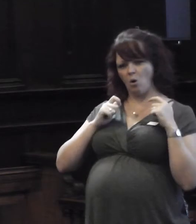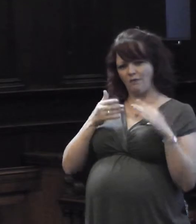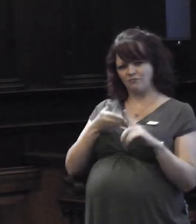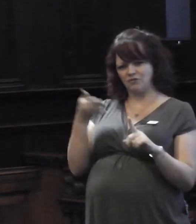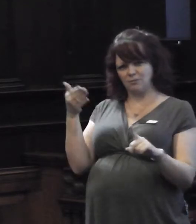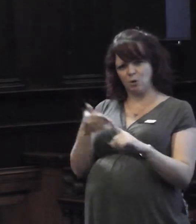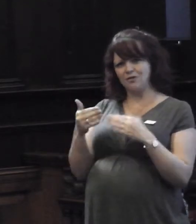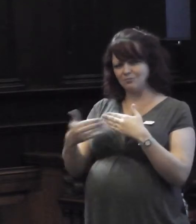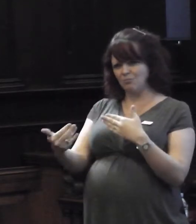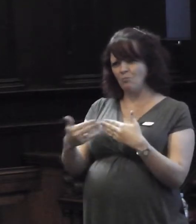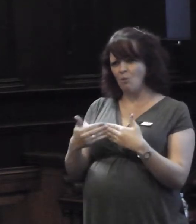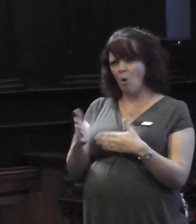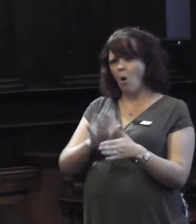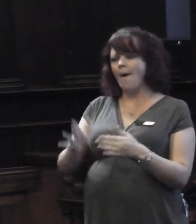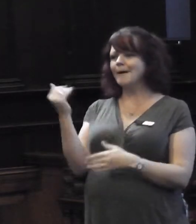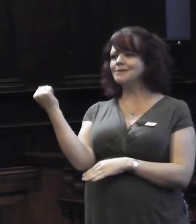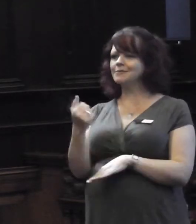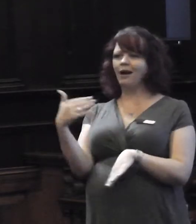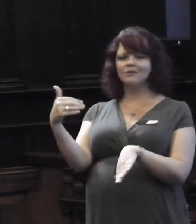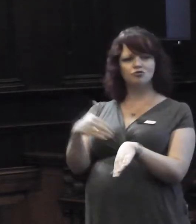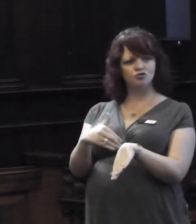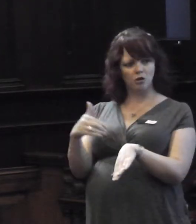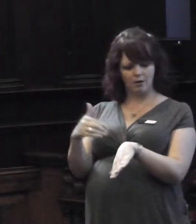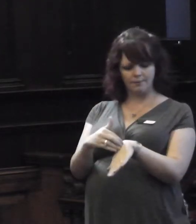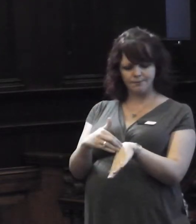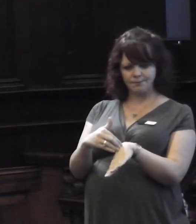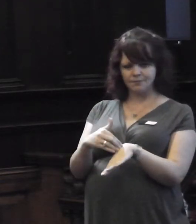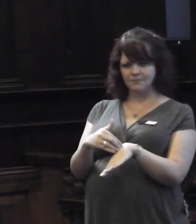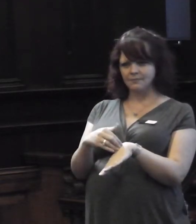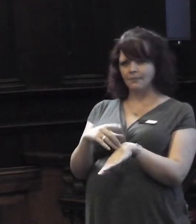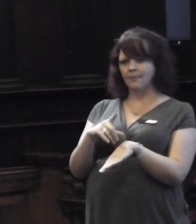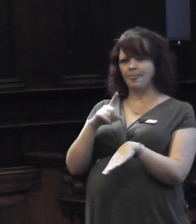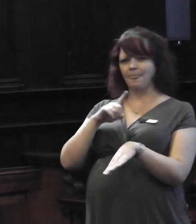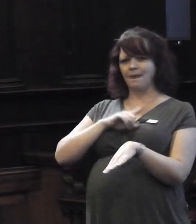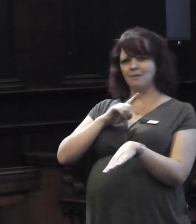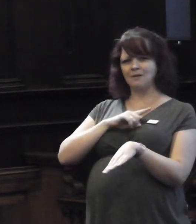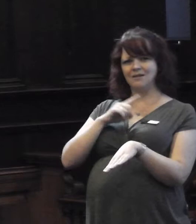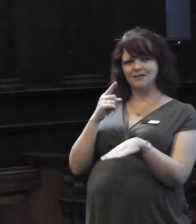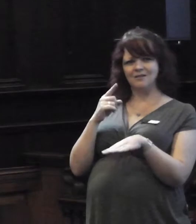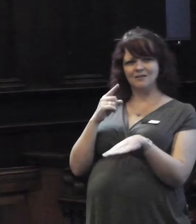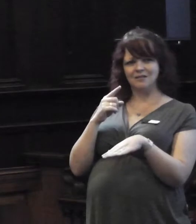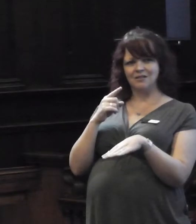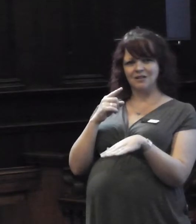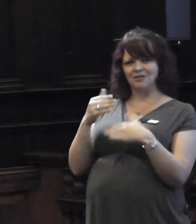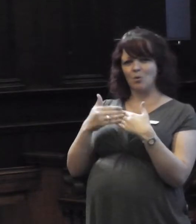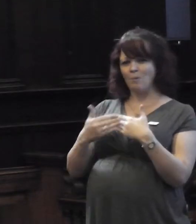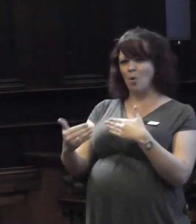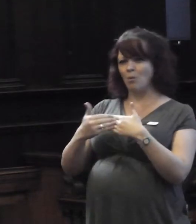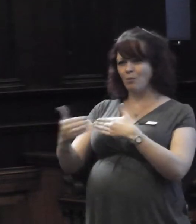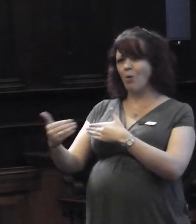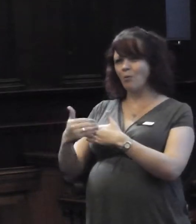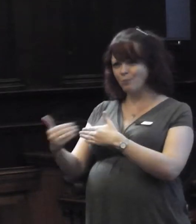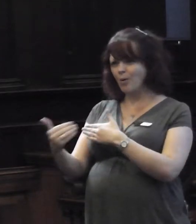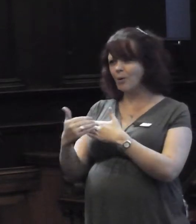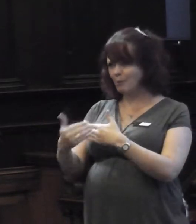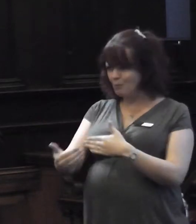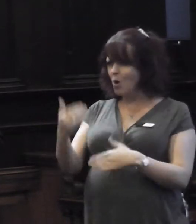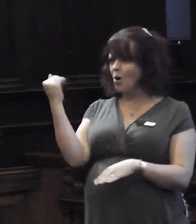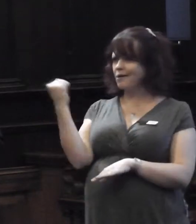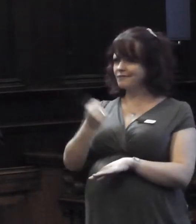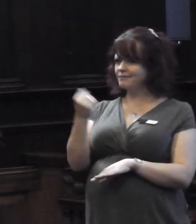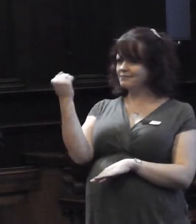about knife crime due to the alarming escalation of incidents of violence where